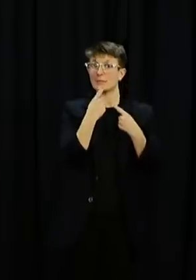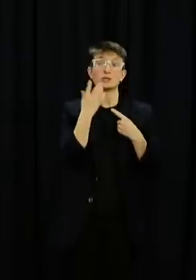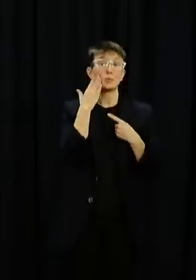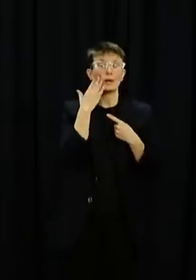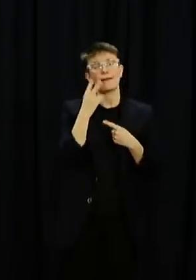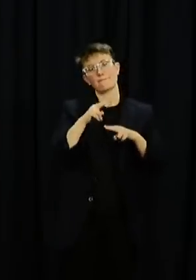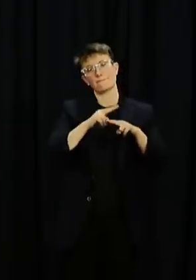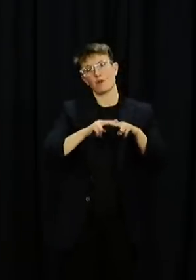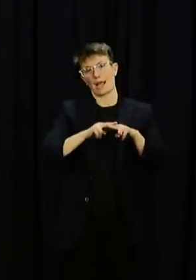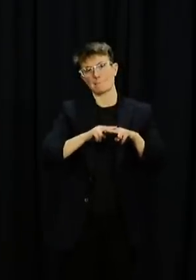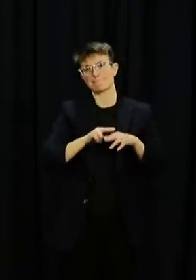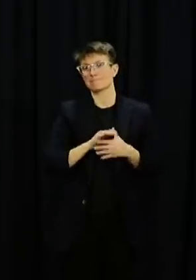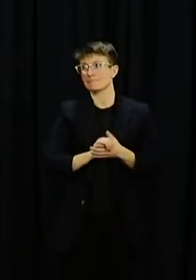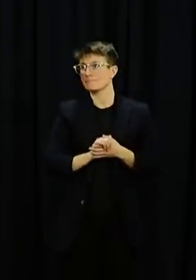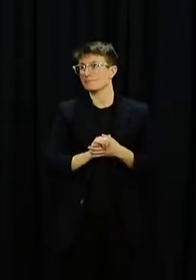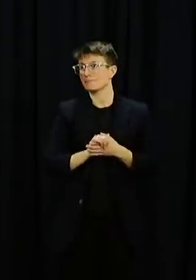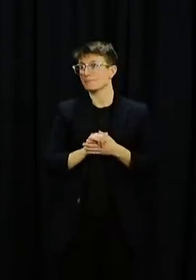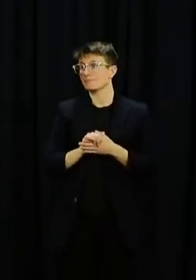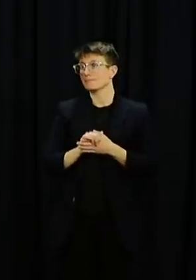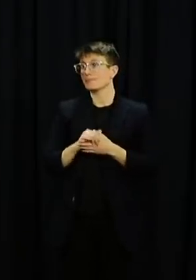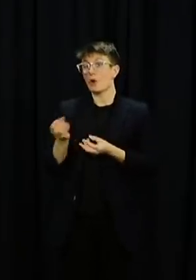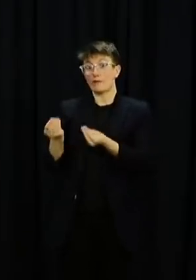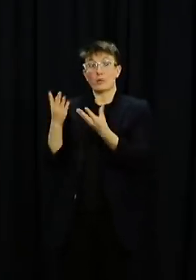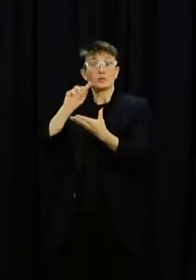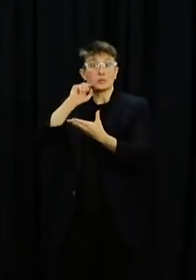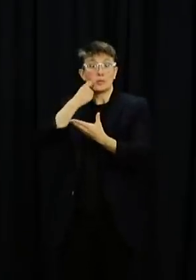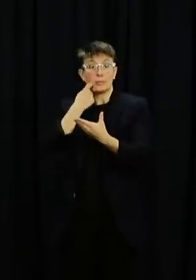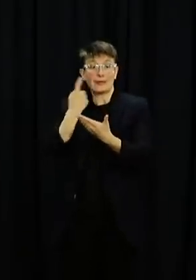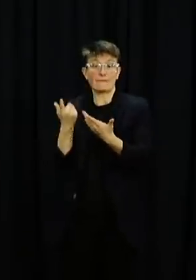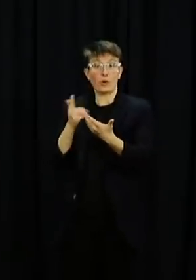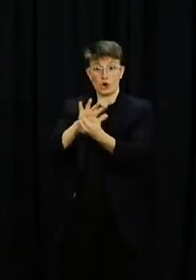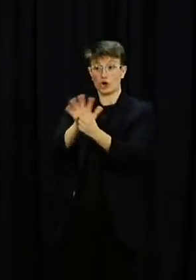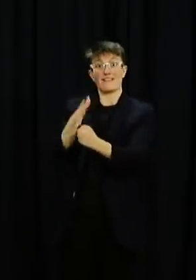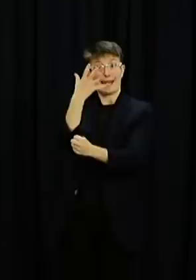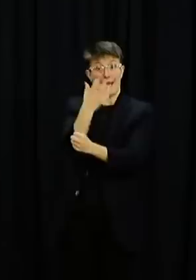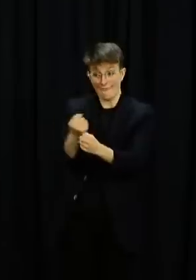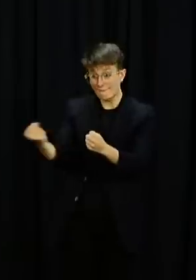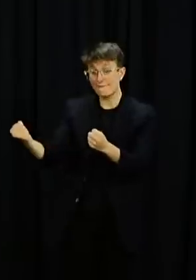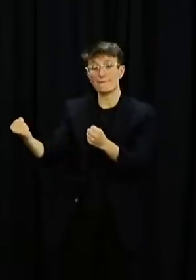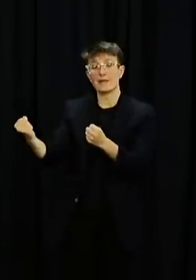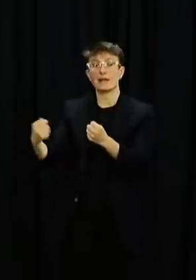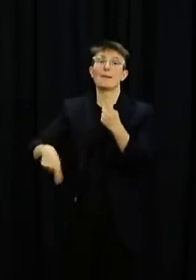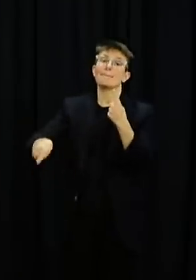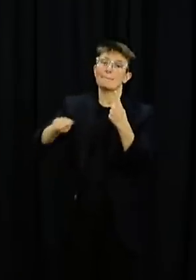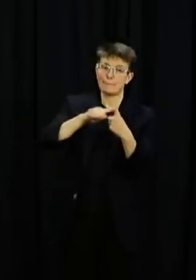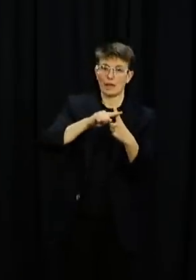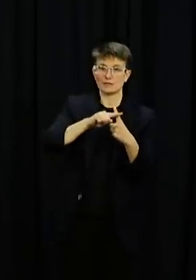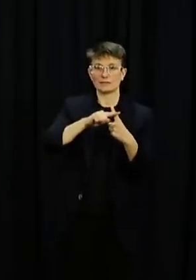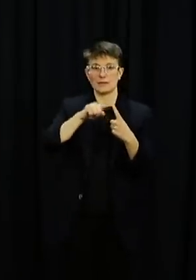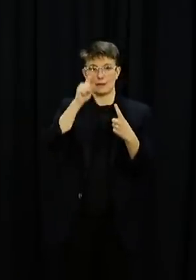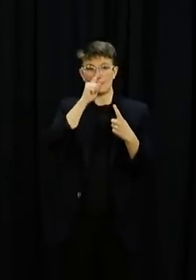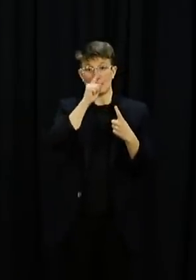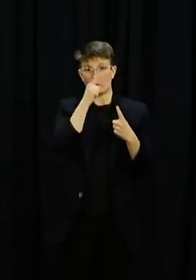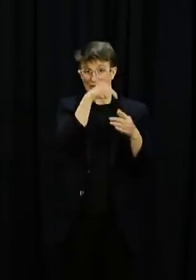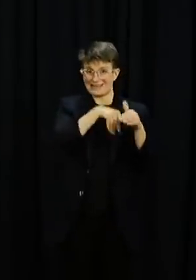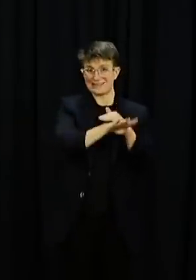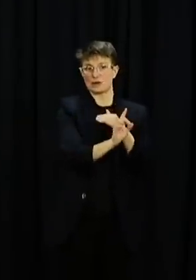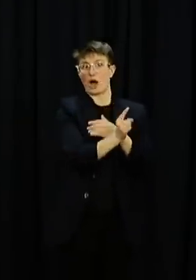decision making. Keeping in mind we'll be doing that for those positives, but also those who have recently been confirmed as cases within